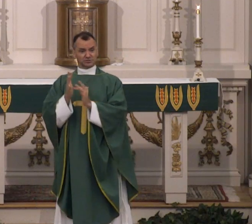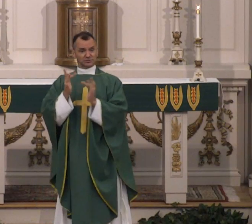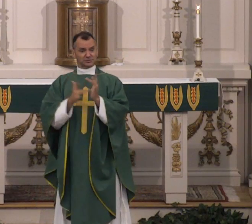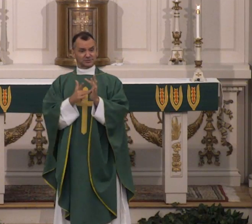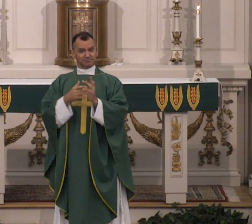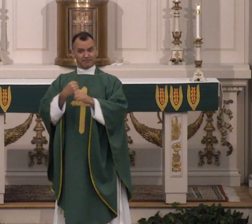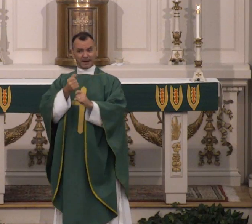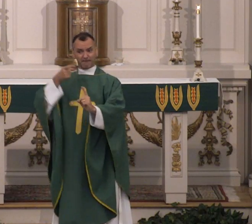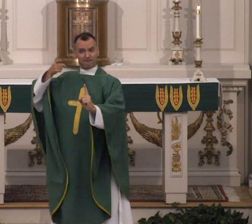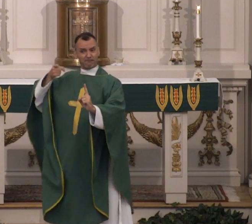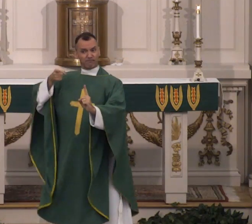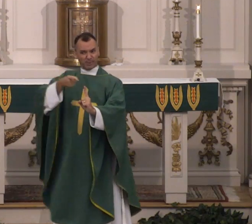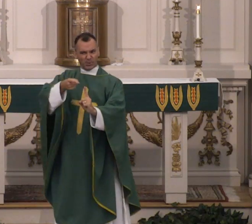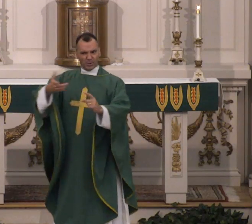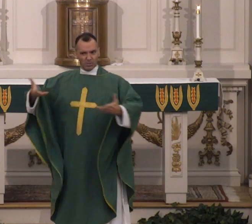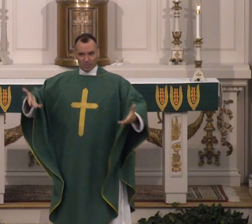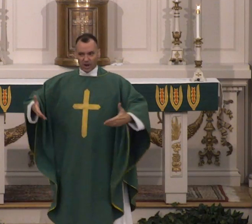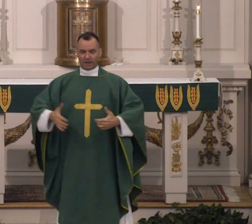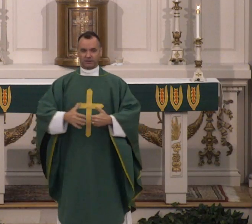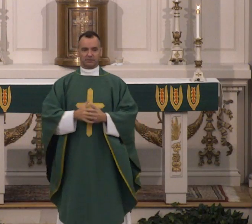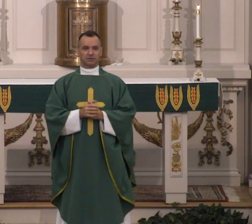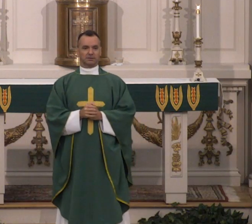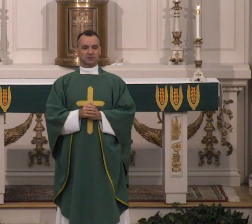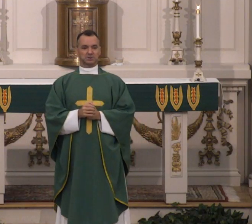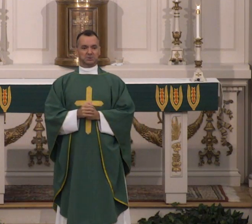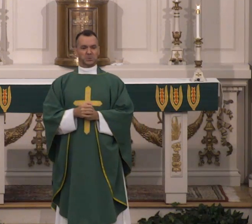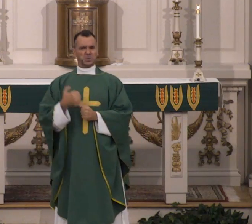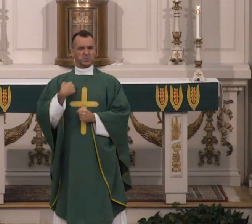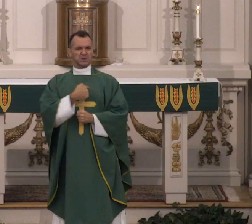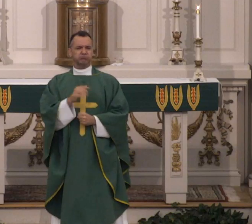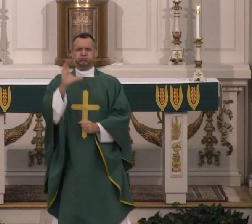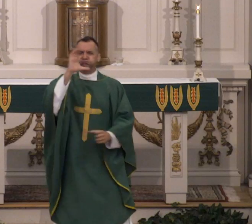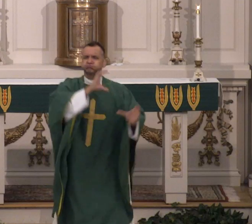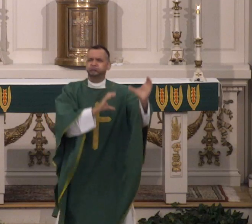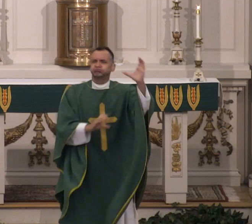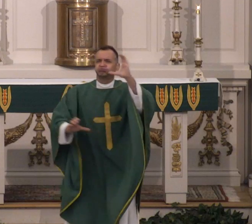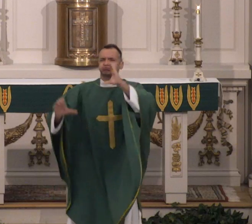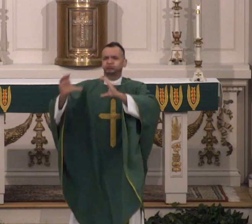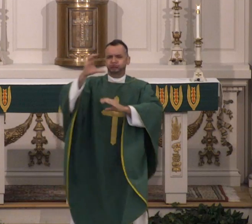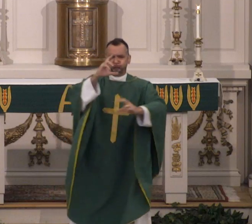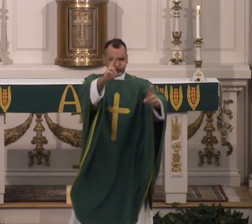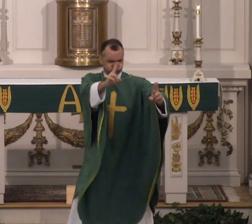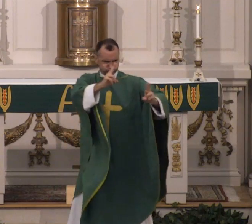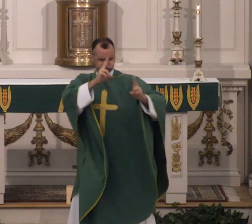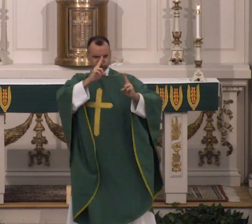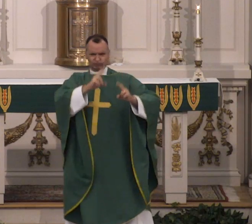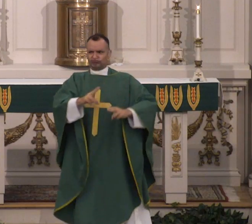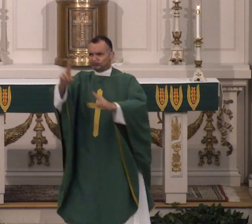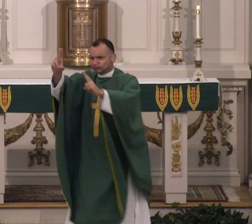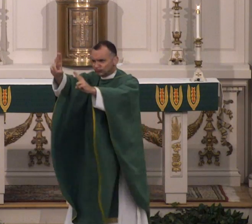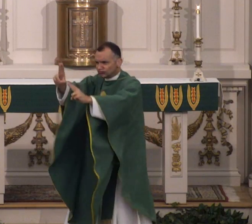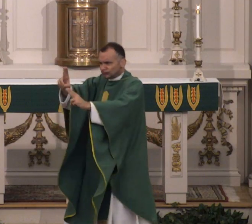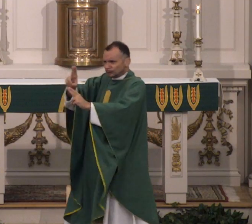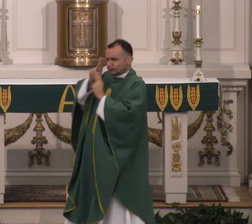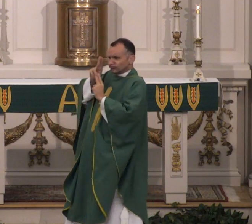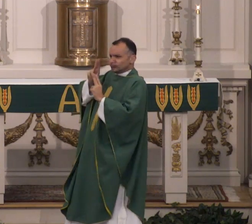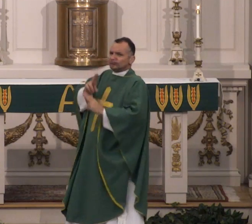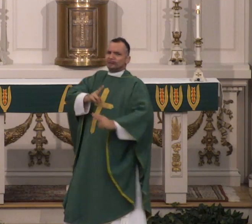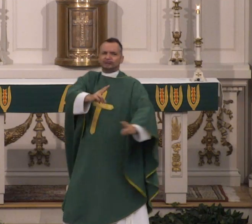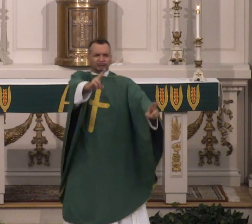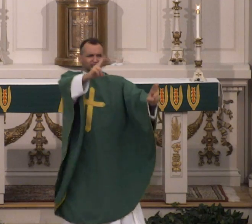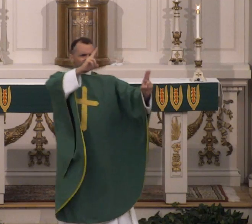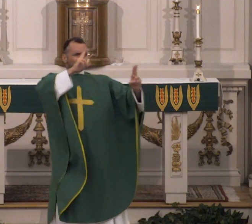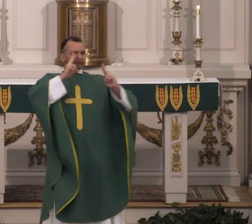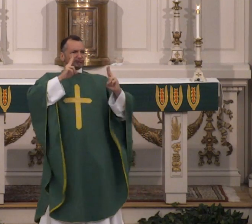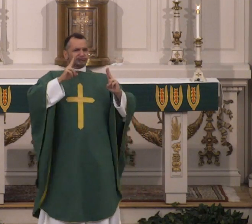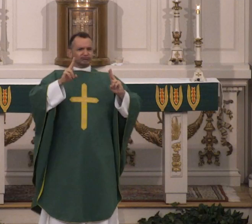In the gospel today, Jesus makes the point of that we are searching for